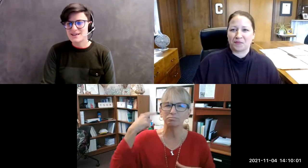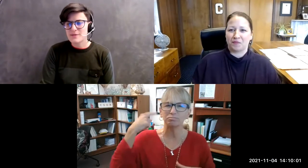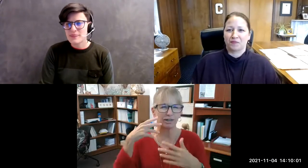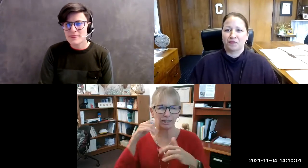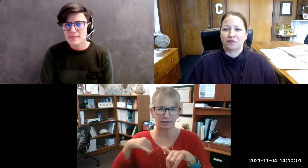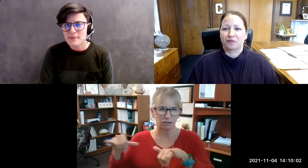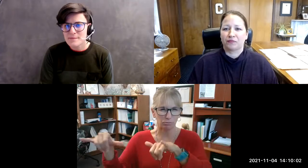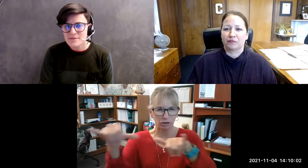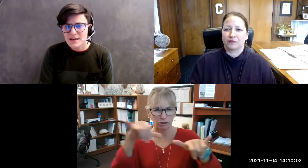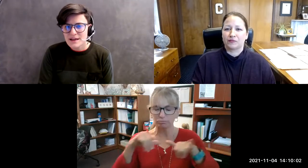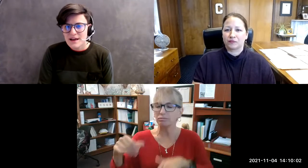Teresa.